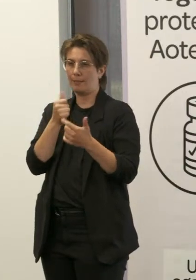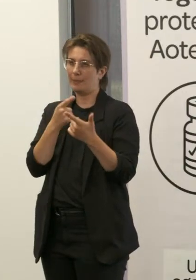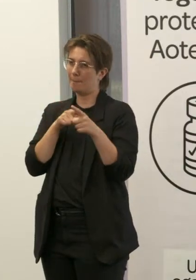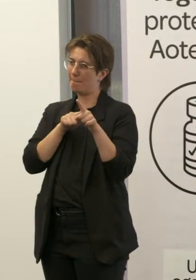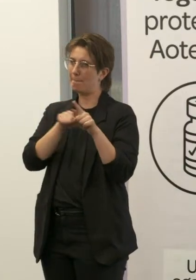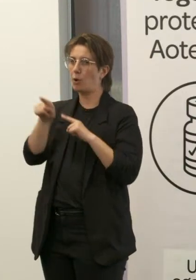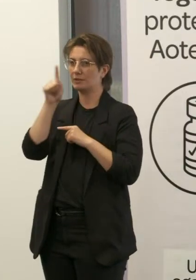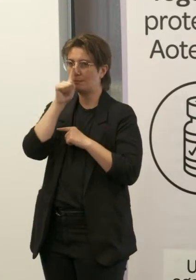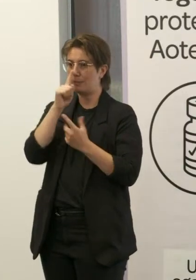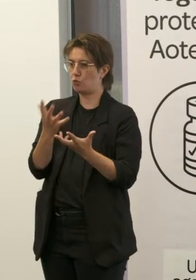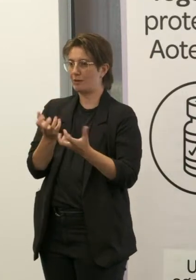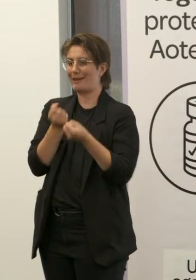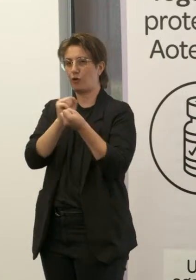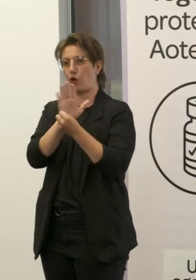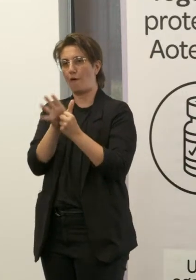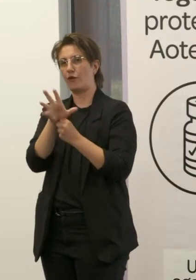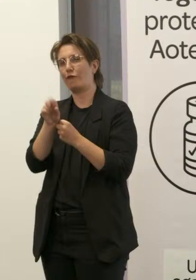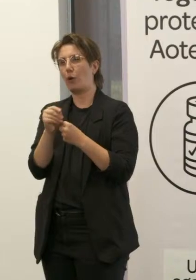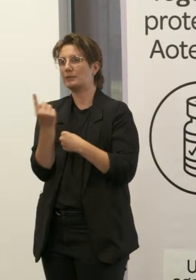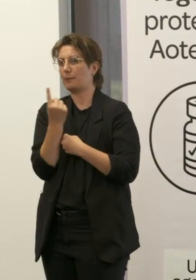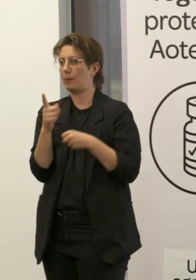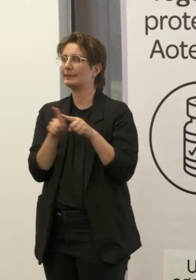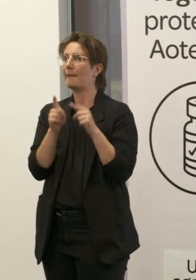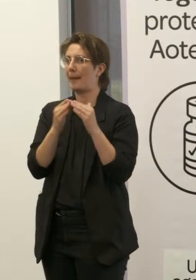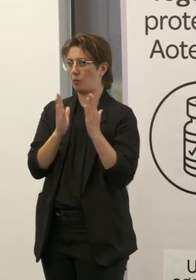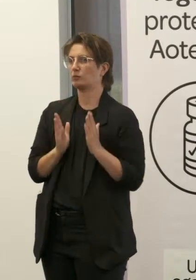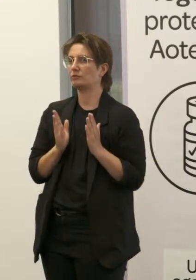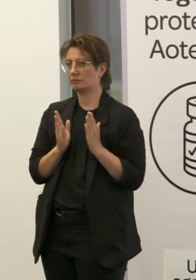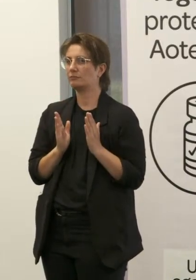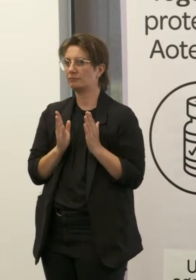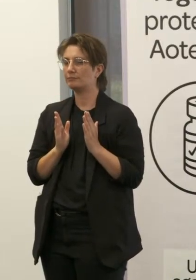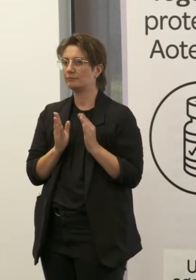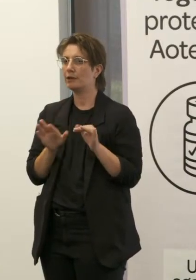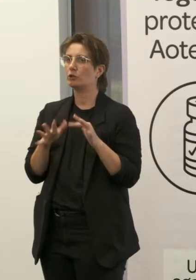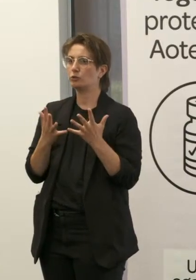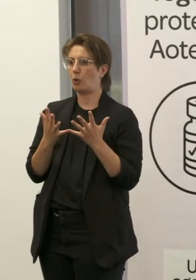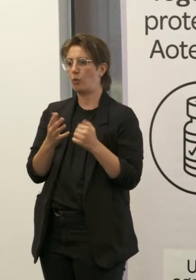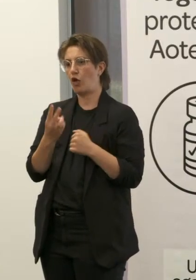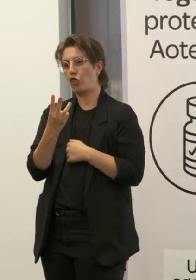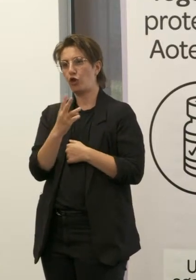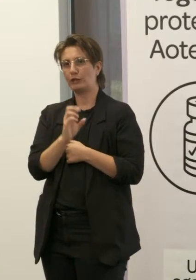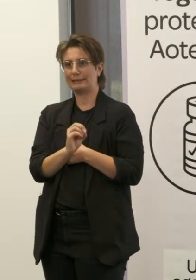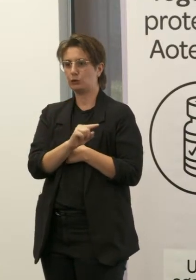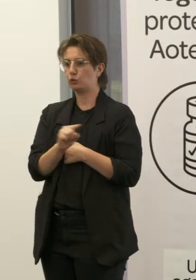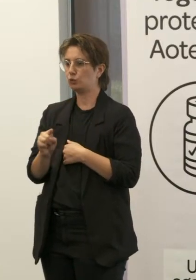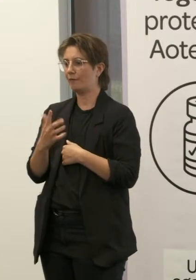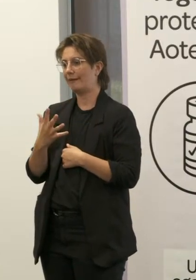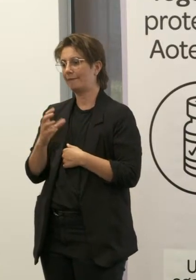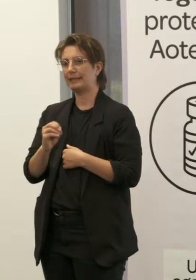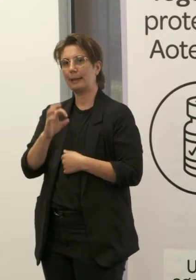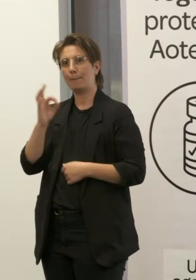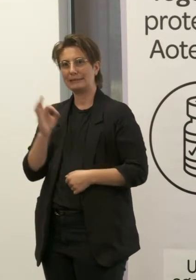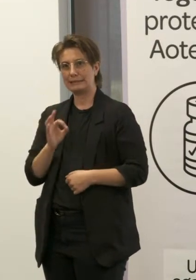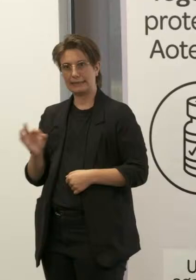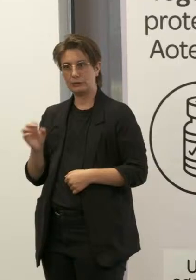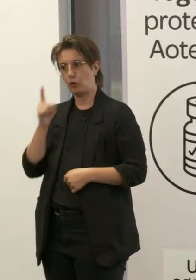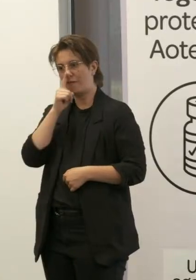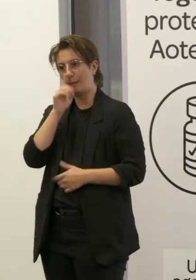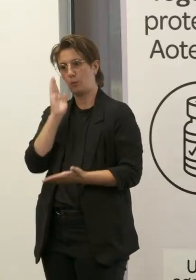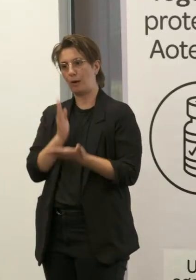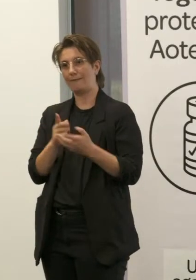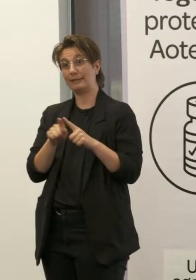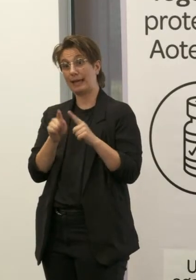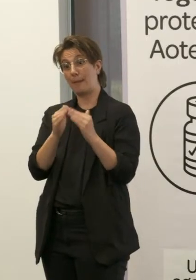rate. So anywhere between, at the moment, between 30 and 50% of household contacts with